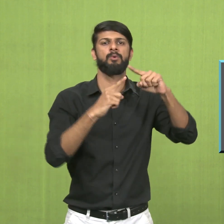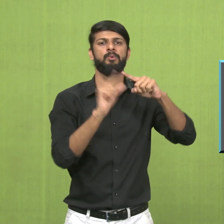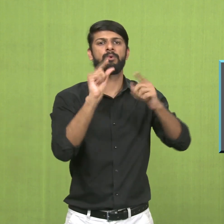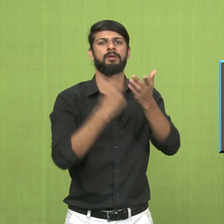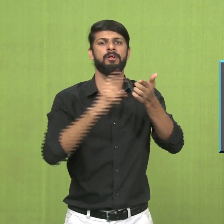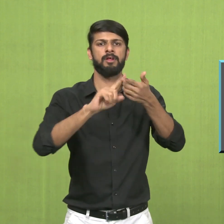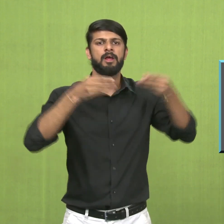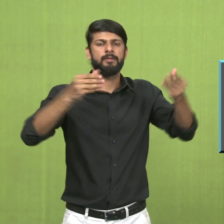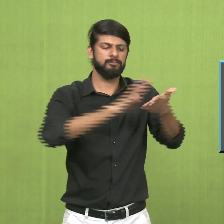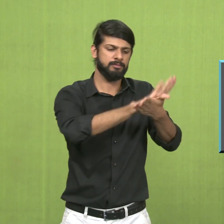That is what is texture.